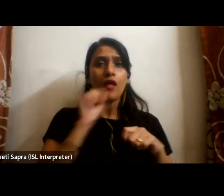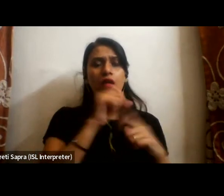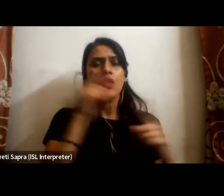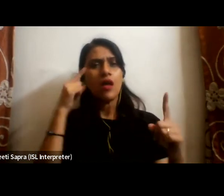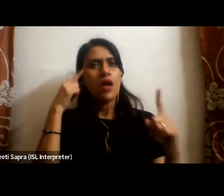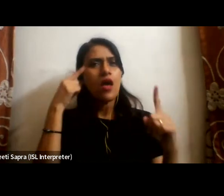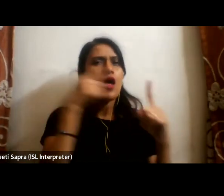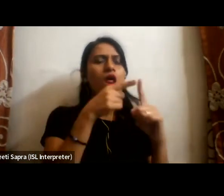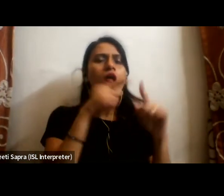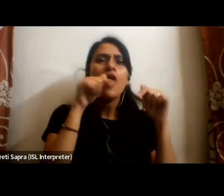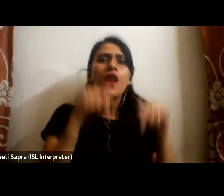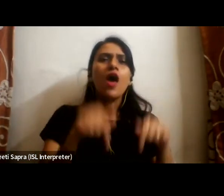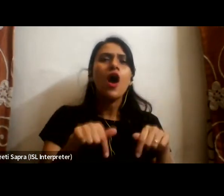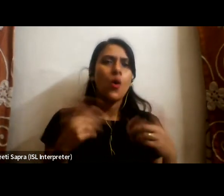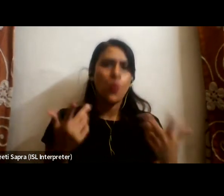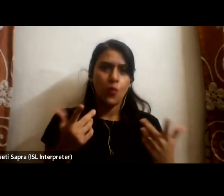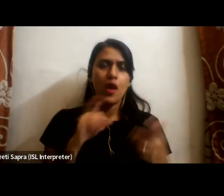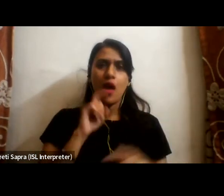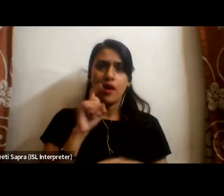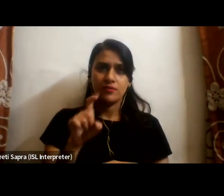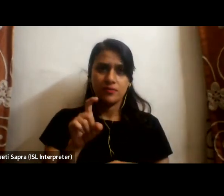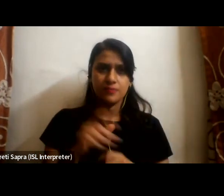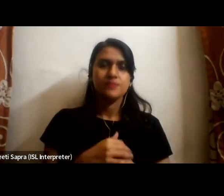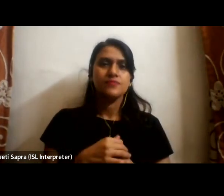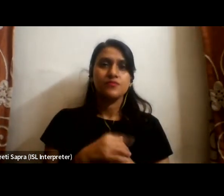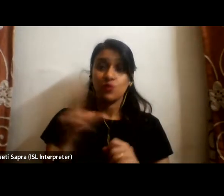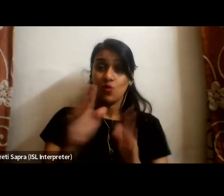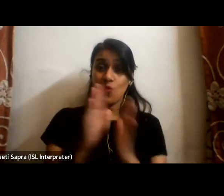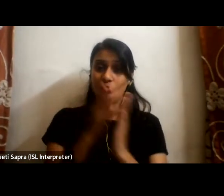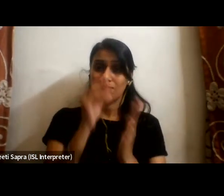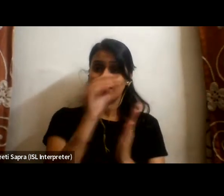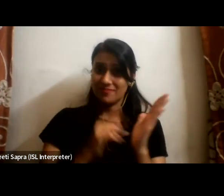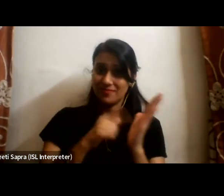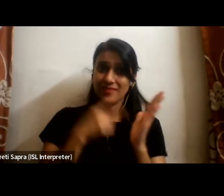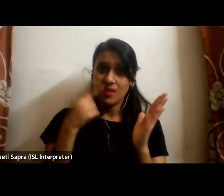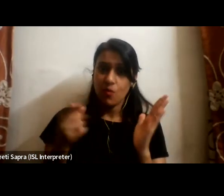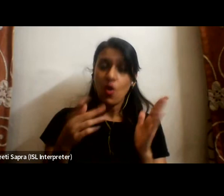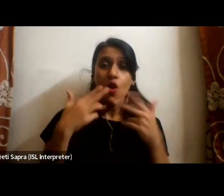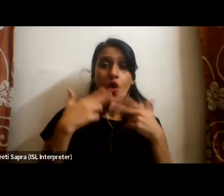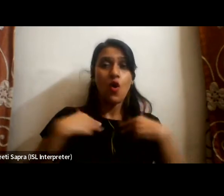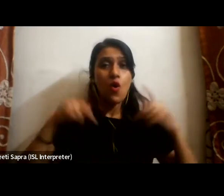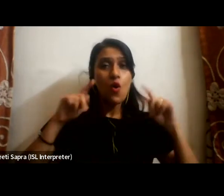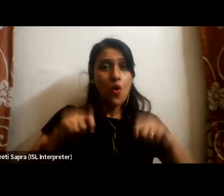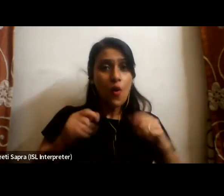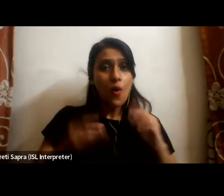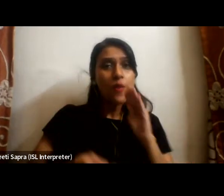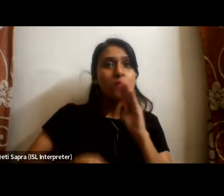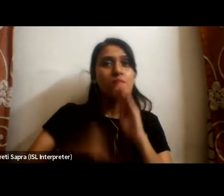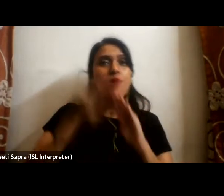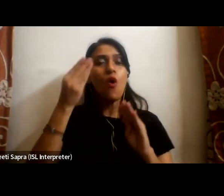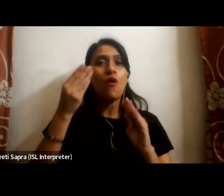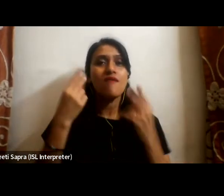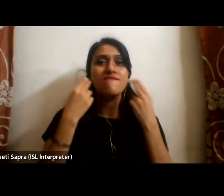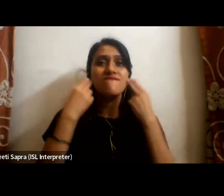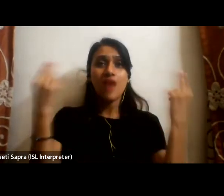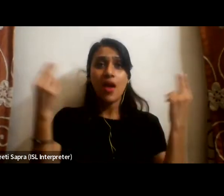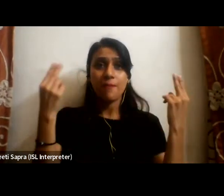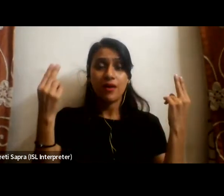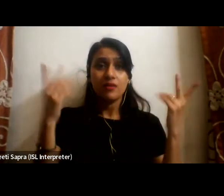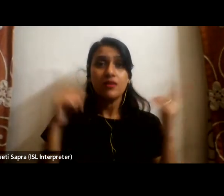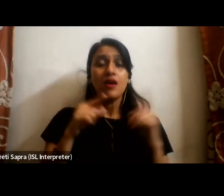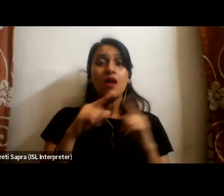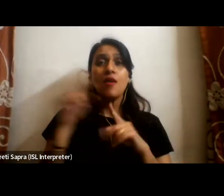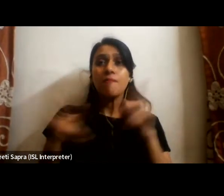quote, and quoting from your book, you say the court is currently popular and admired in India and internationally, given